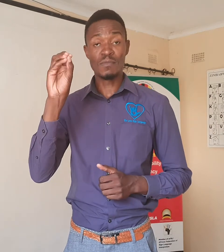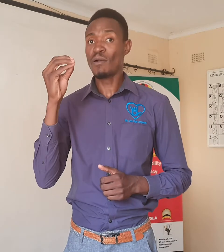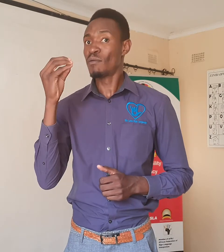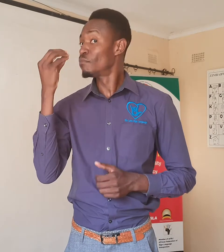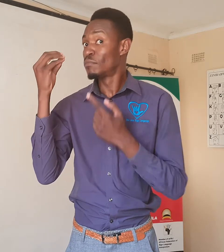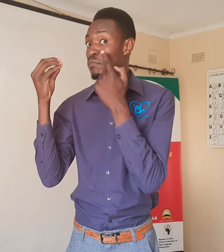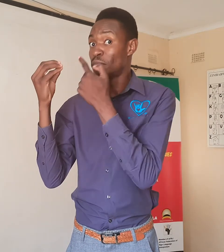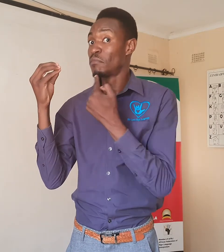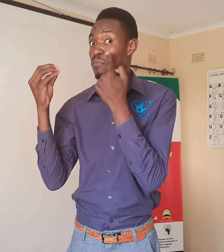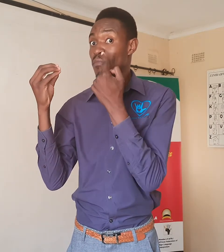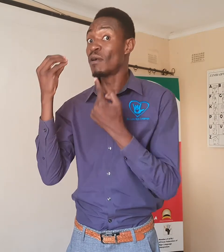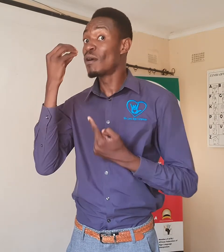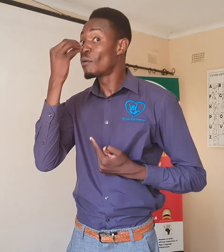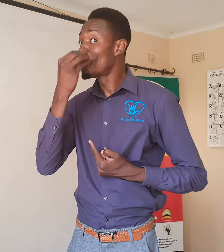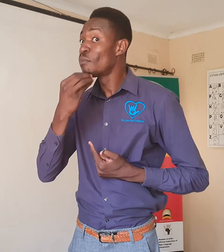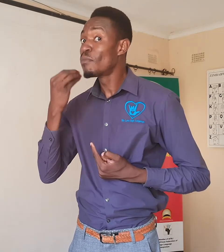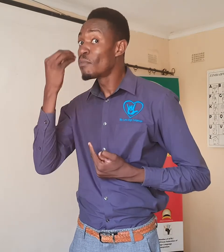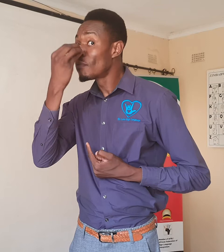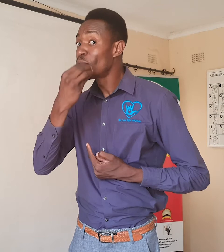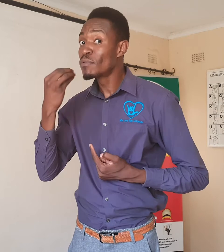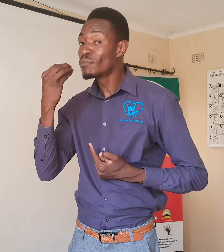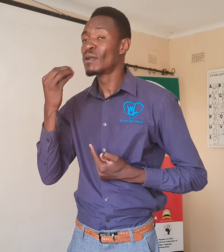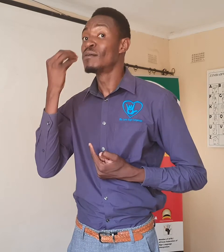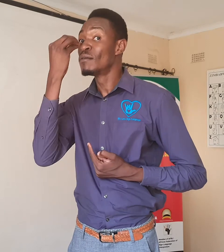Letter O, round your mouth, October.